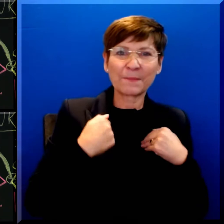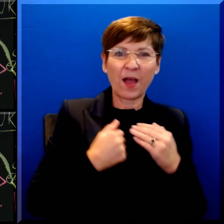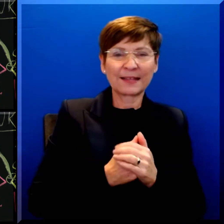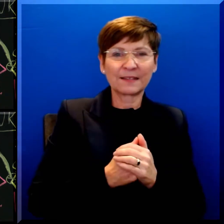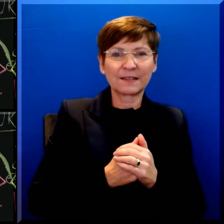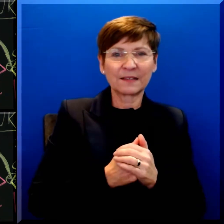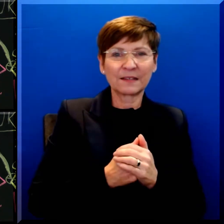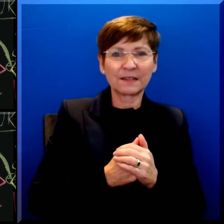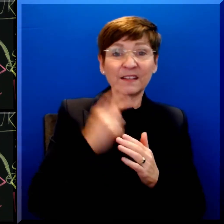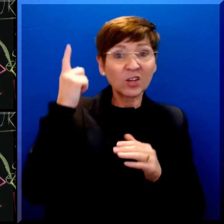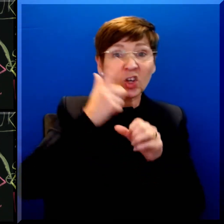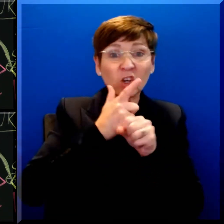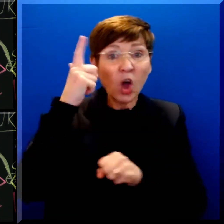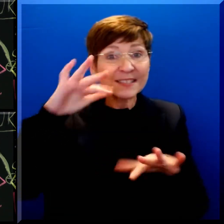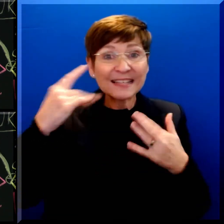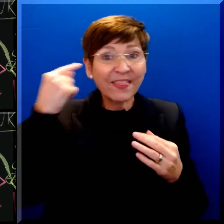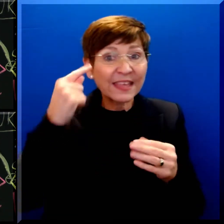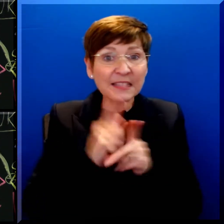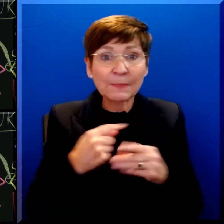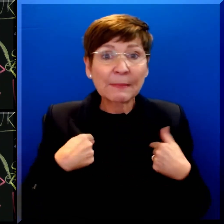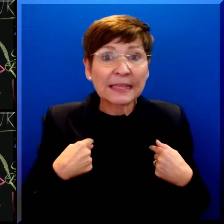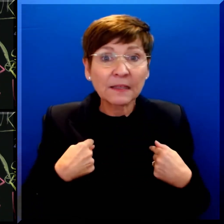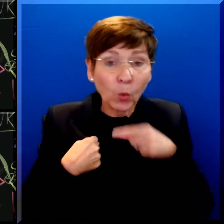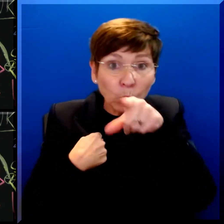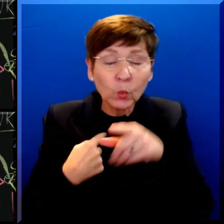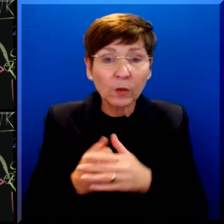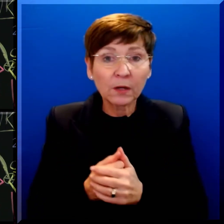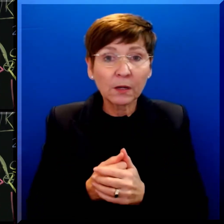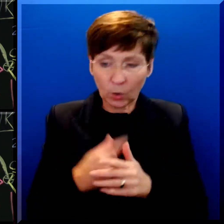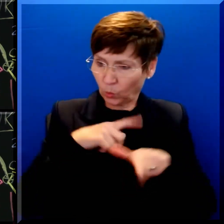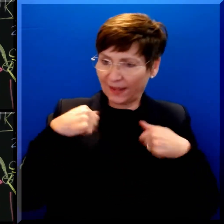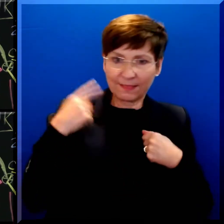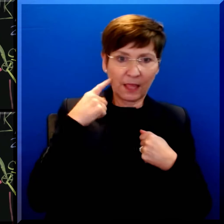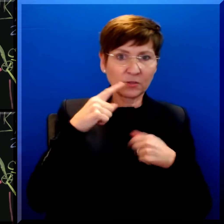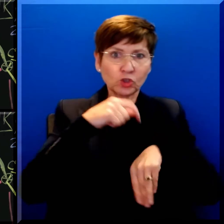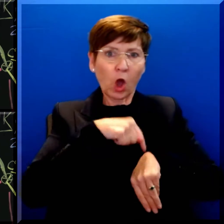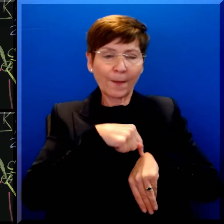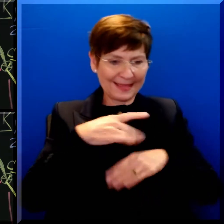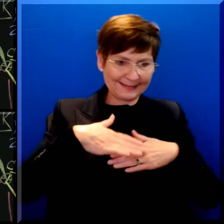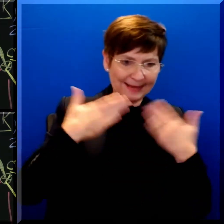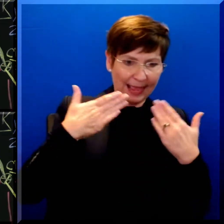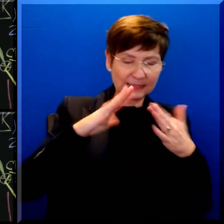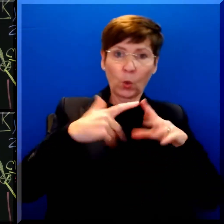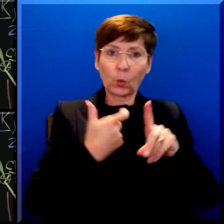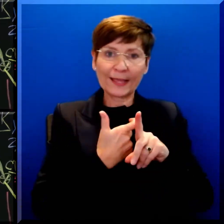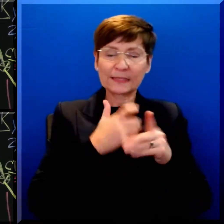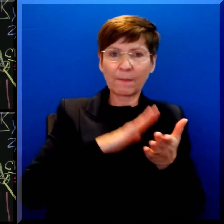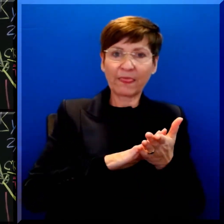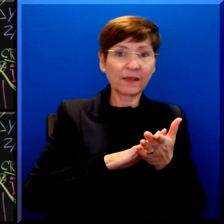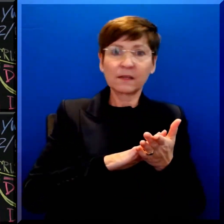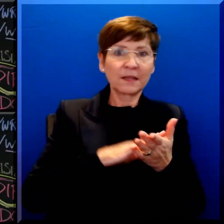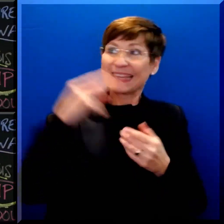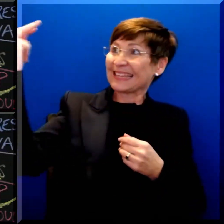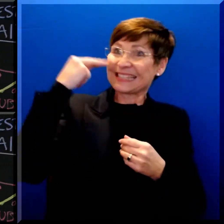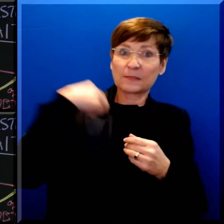words, God don't think like you and me, right? Like we measure time in days, weeks, months, but God sees our whole